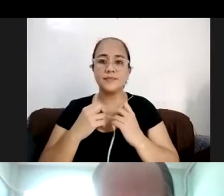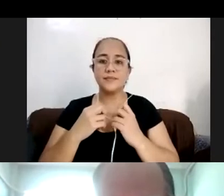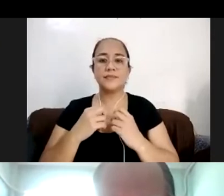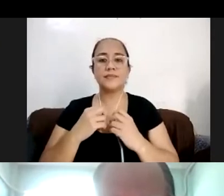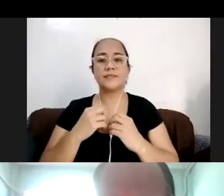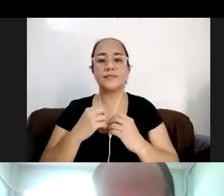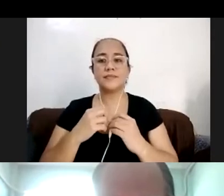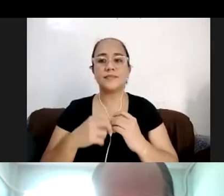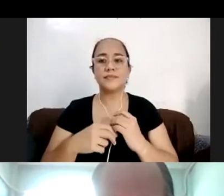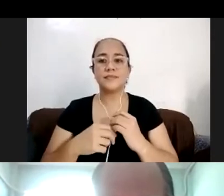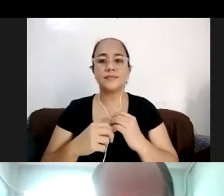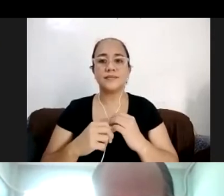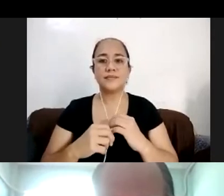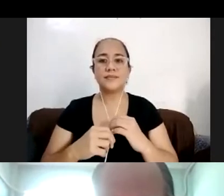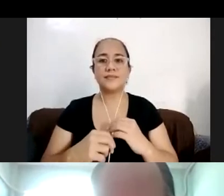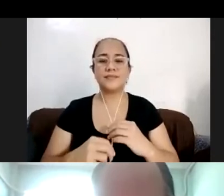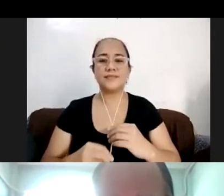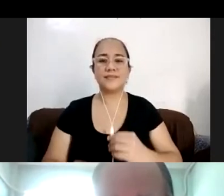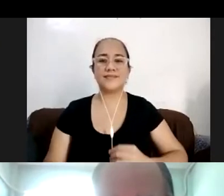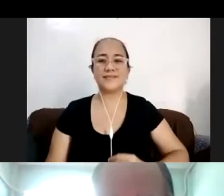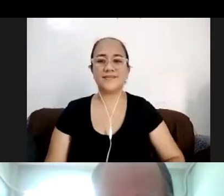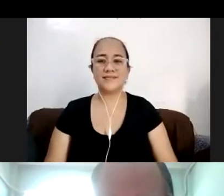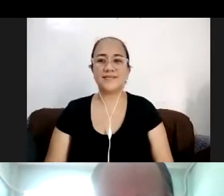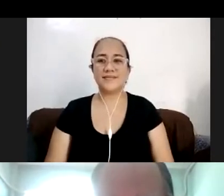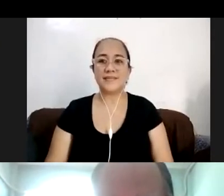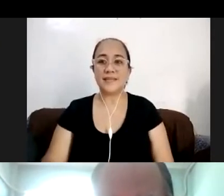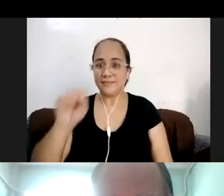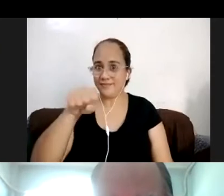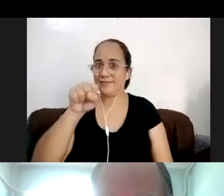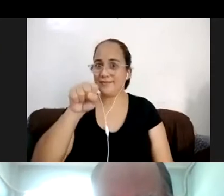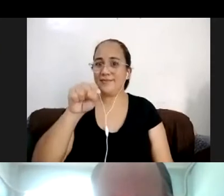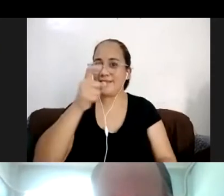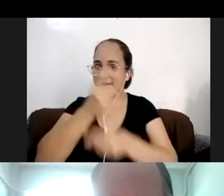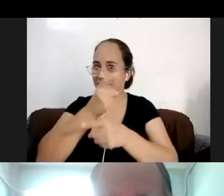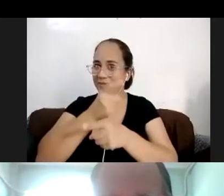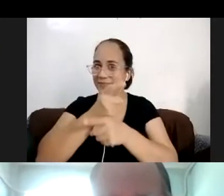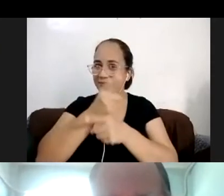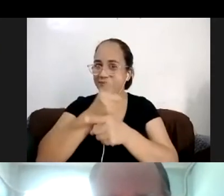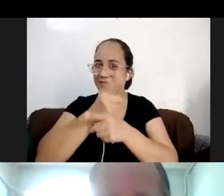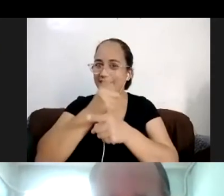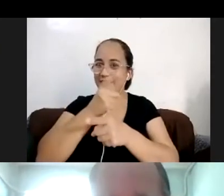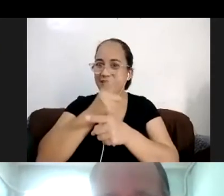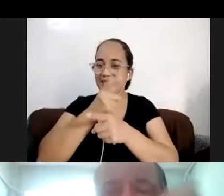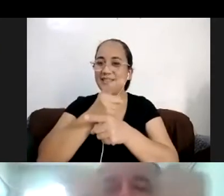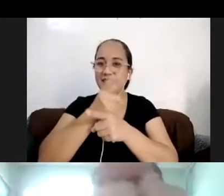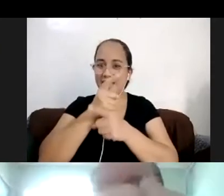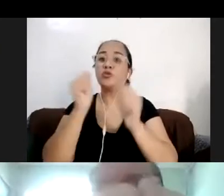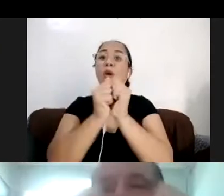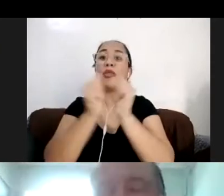two signs, two or more Right. signs Right. that I know.